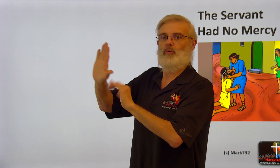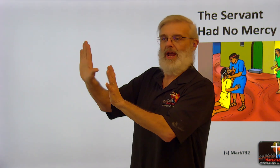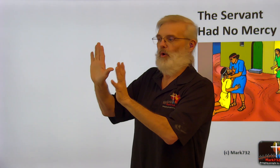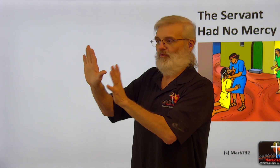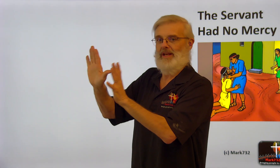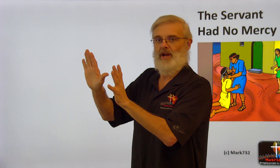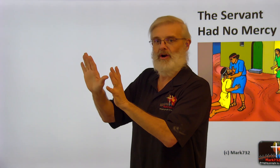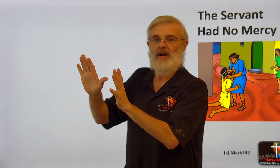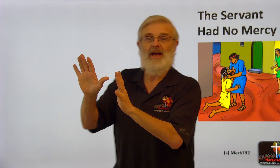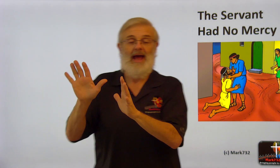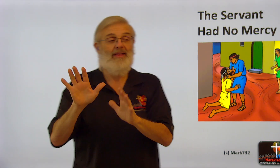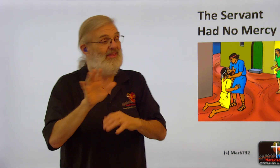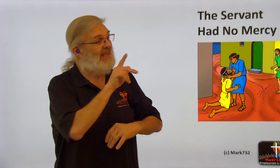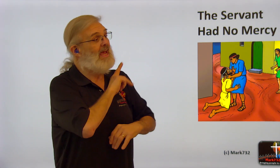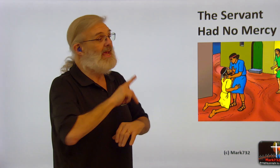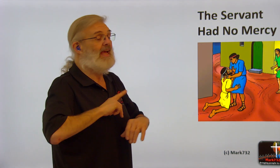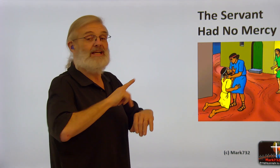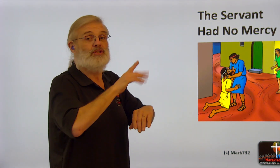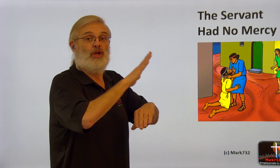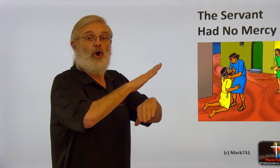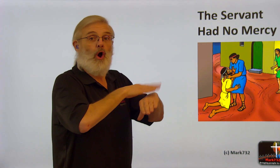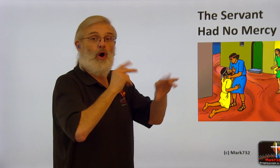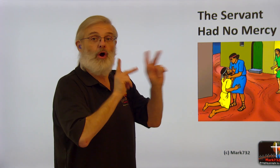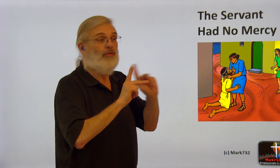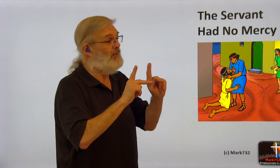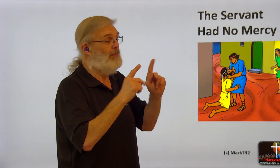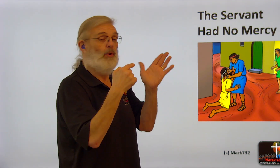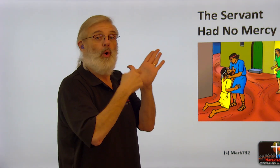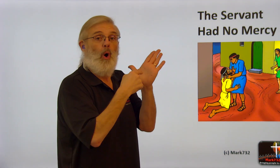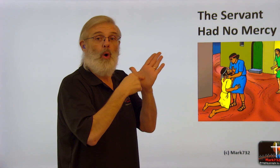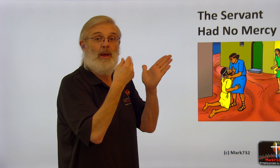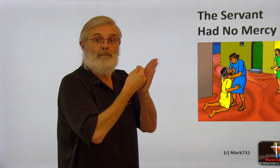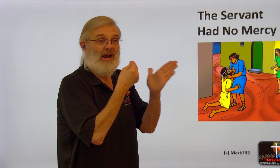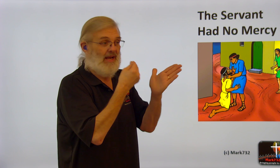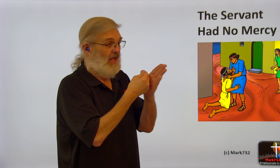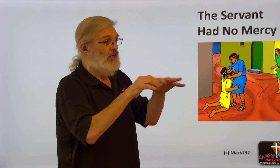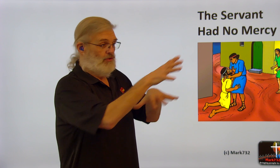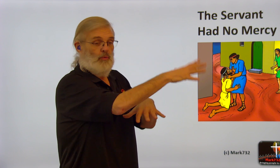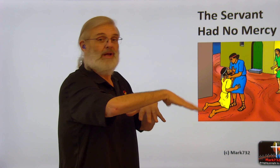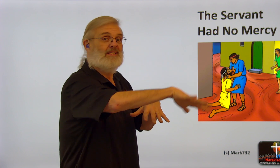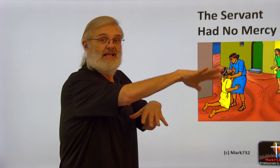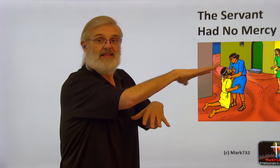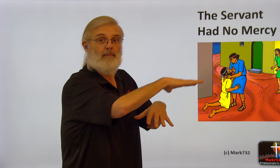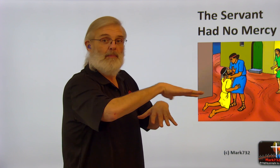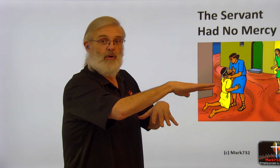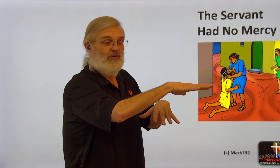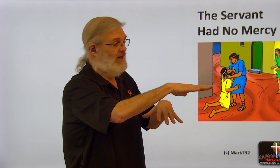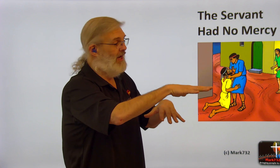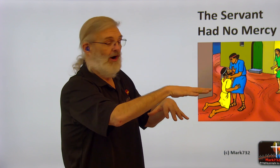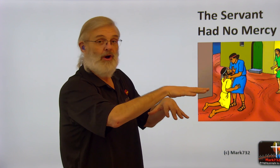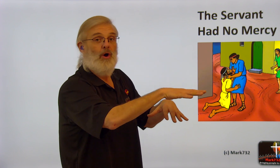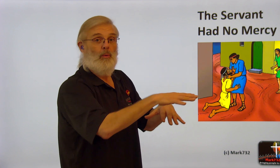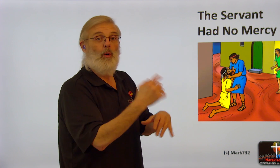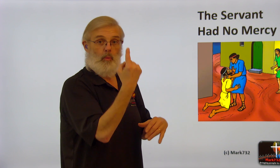over here. And the king is going to call the people who owe him money. So we're going to set them up over here. Well, one